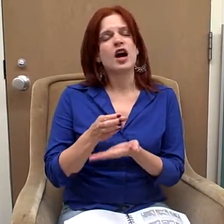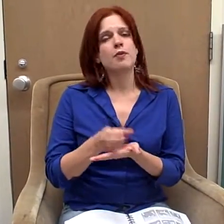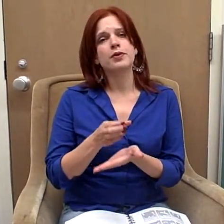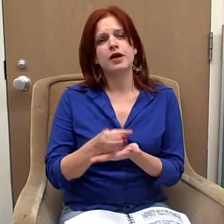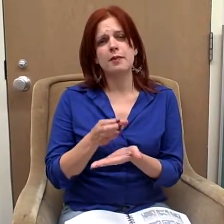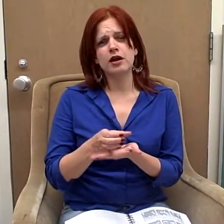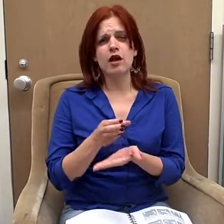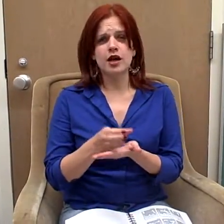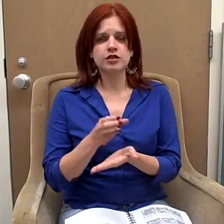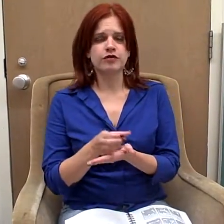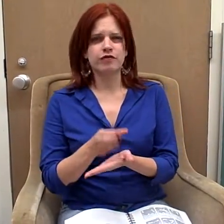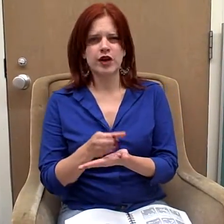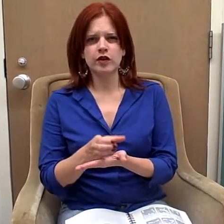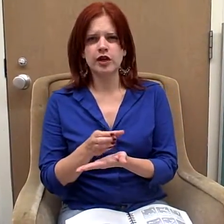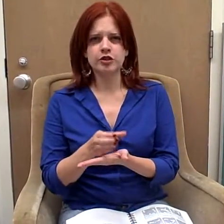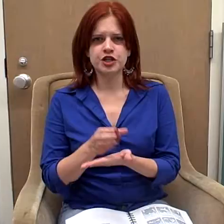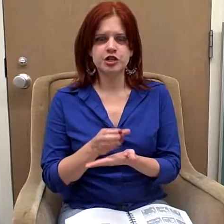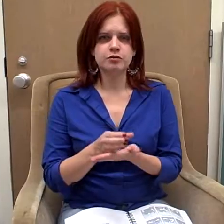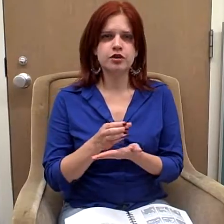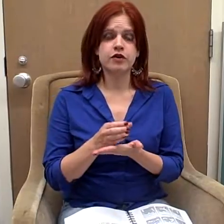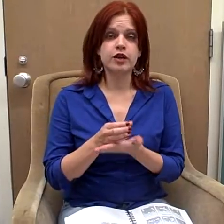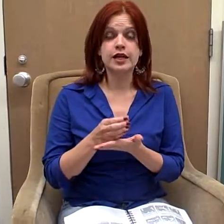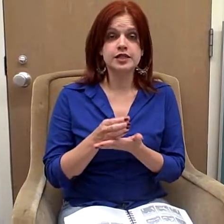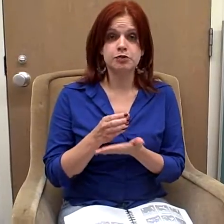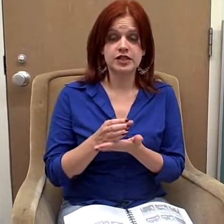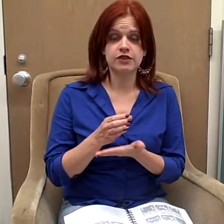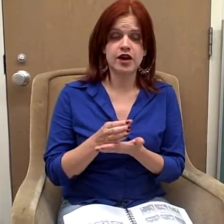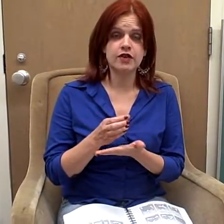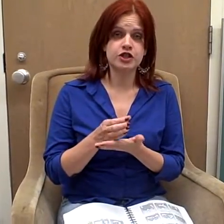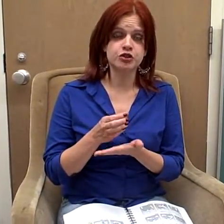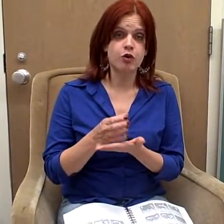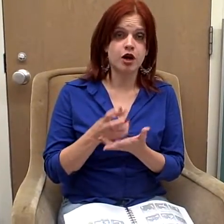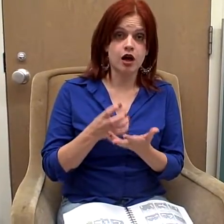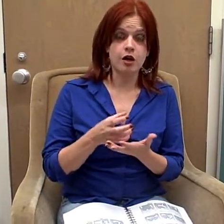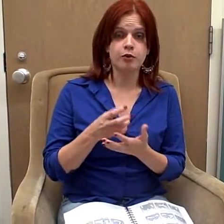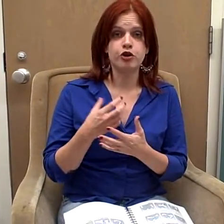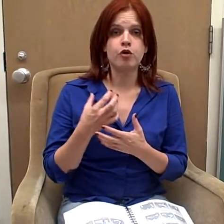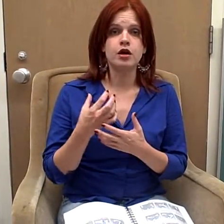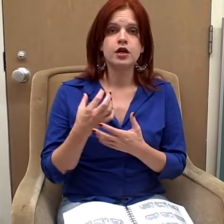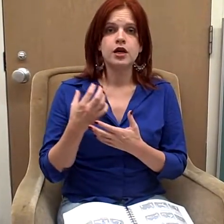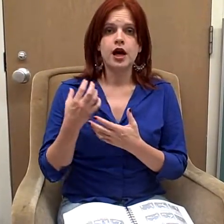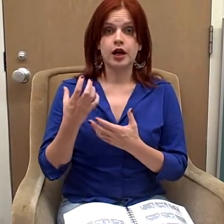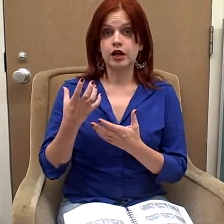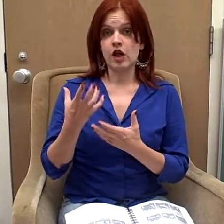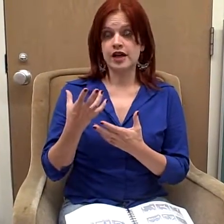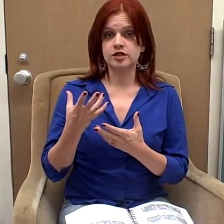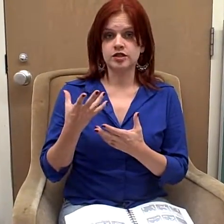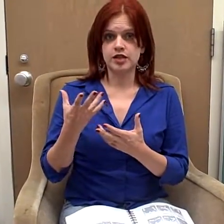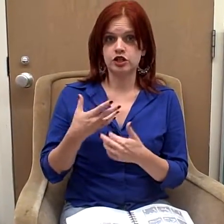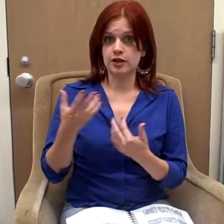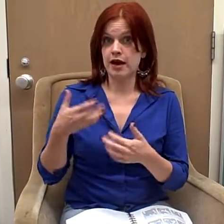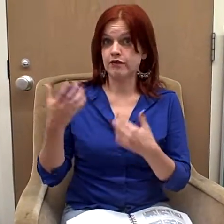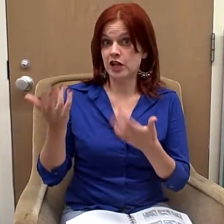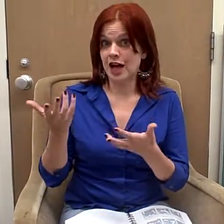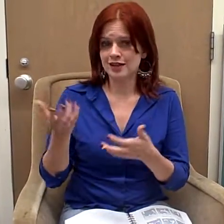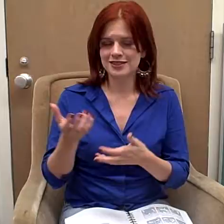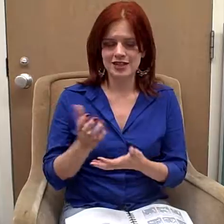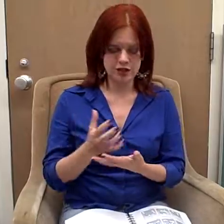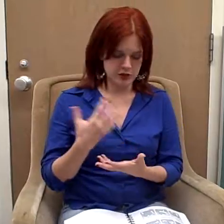Cup and glass are fairly interchangeable if you need to specify that you want a cup or you want a glass that's actually made of glass, then you